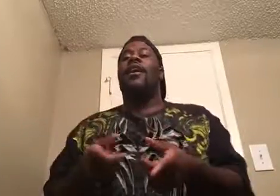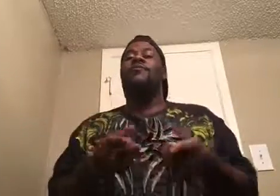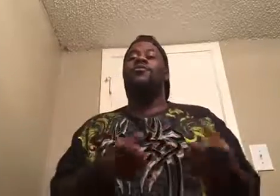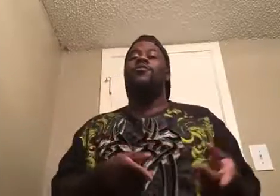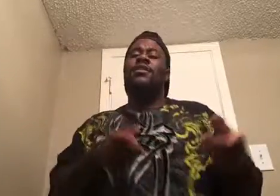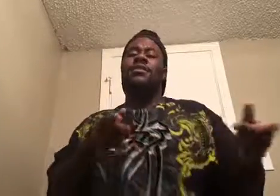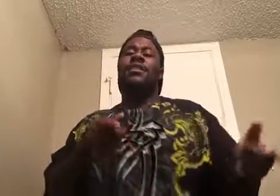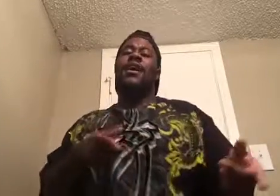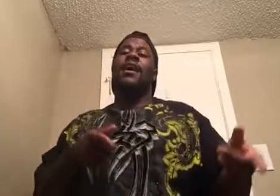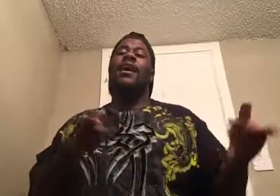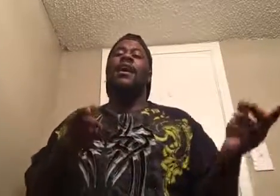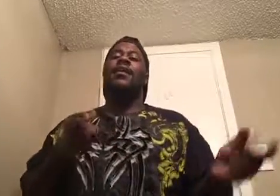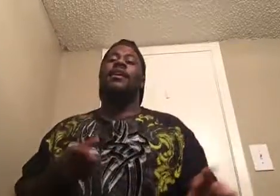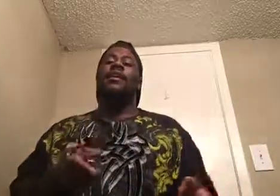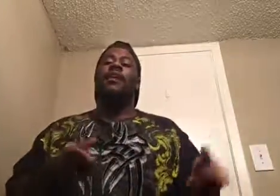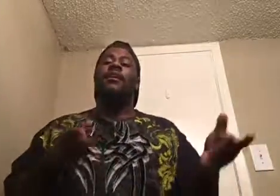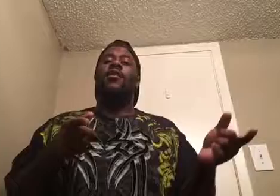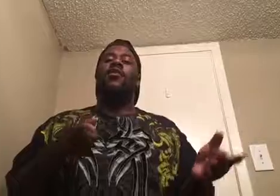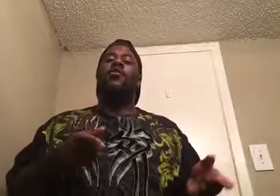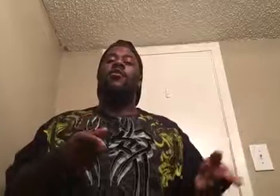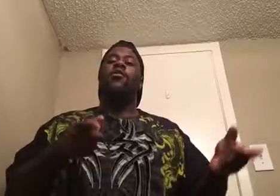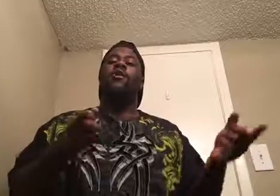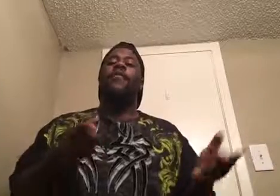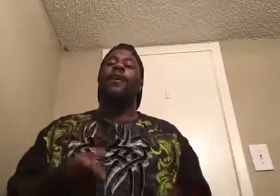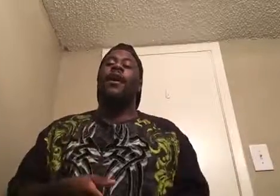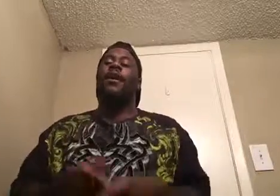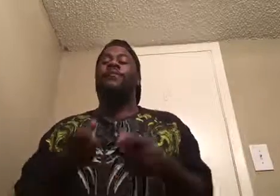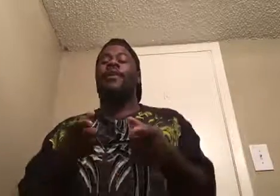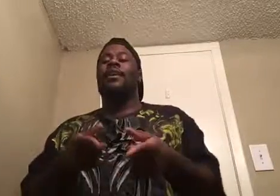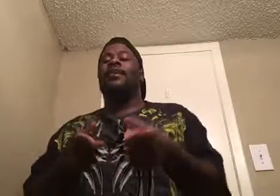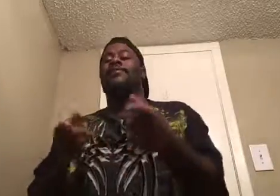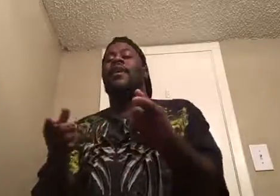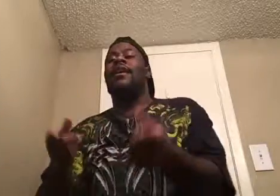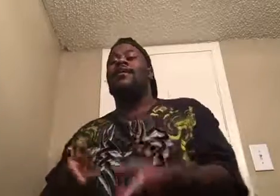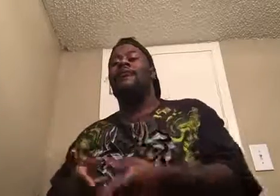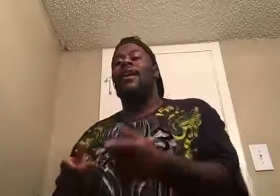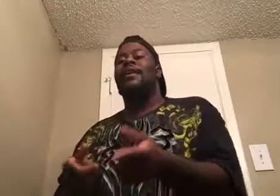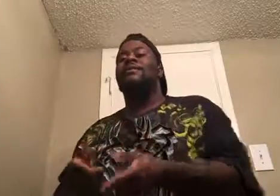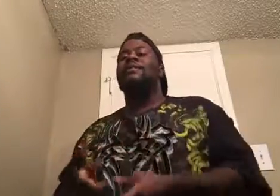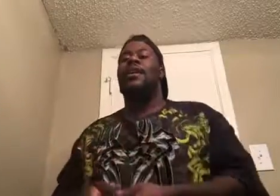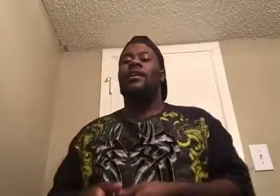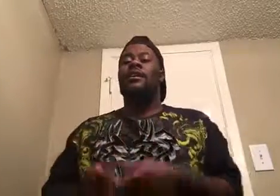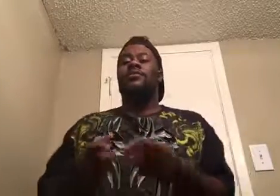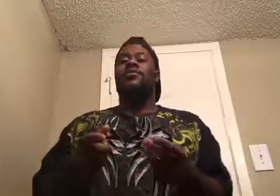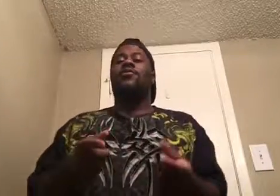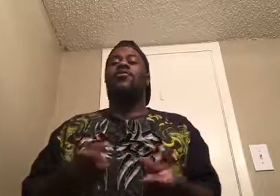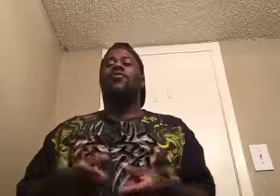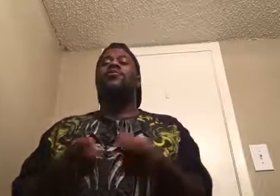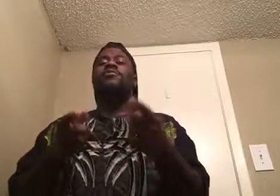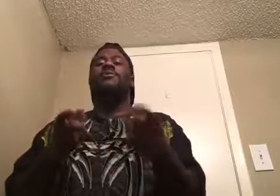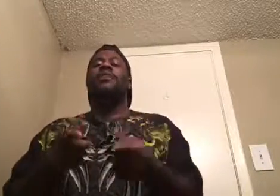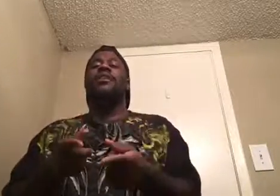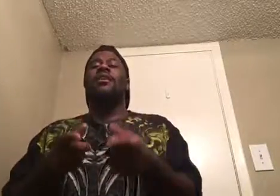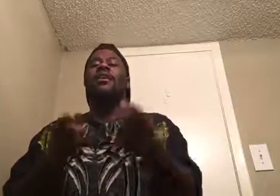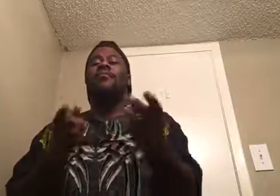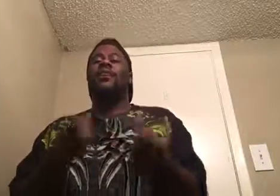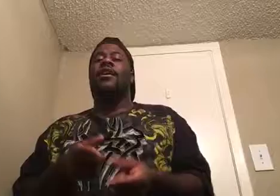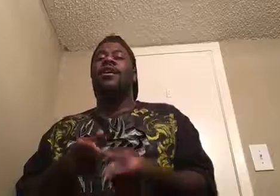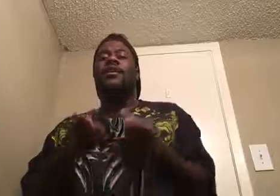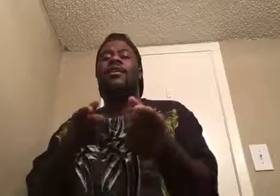vibe to slide in. Oh, I might make your mind by tonight. So send me